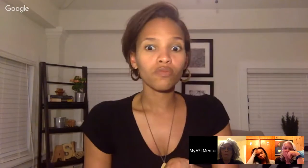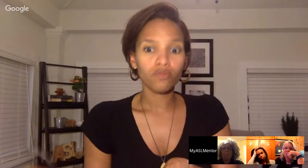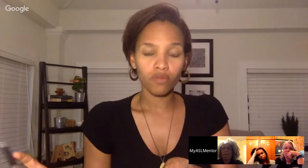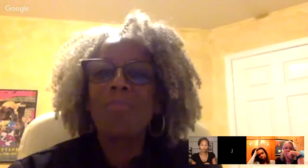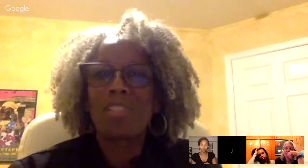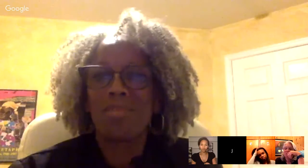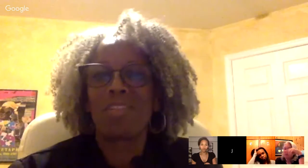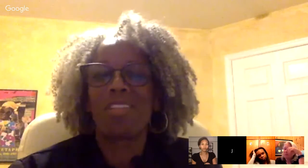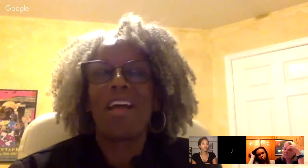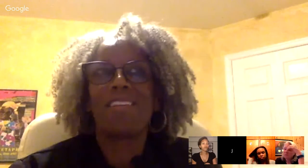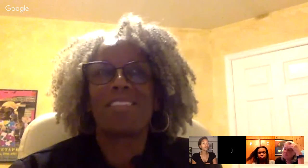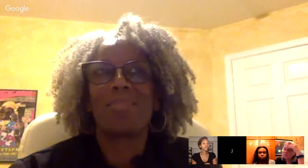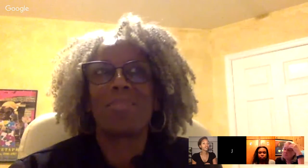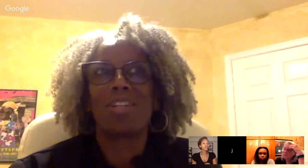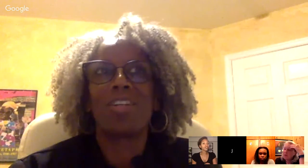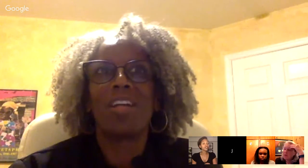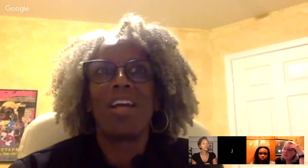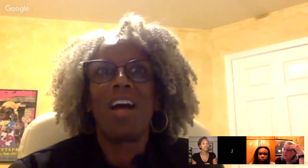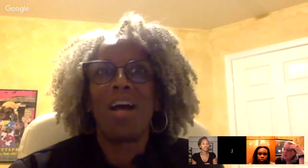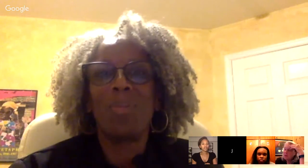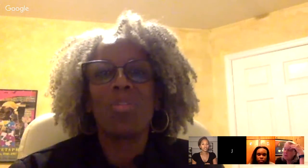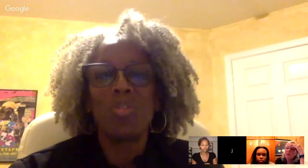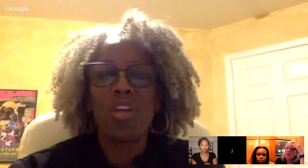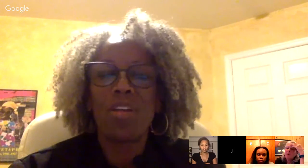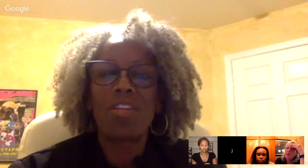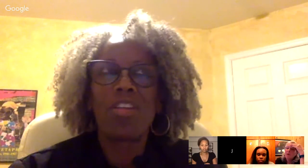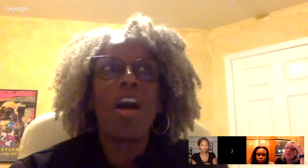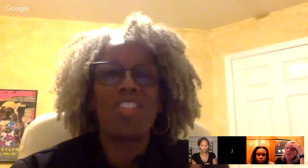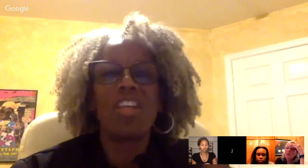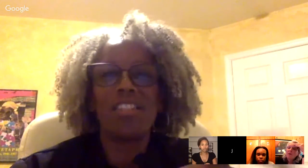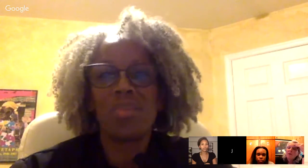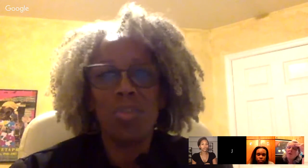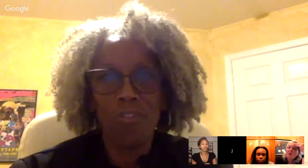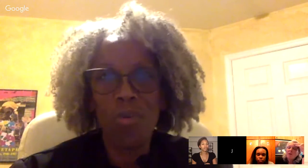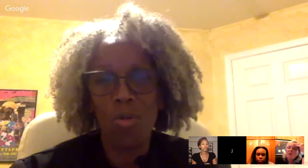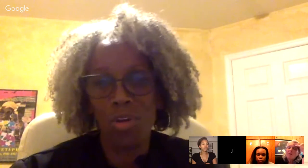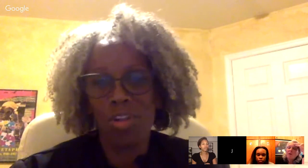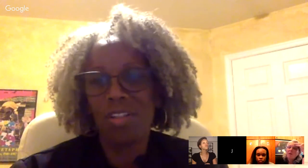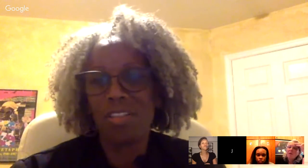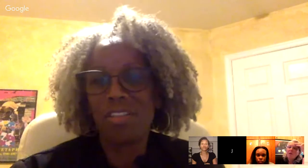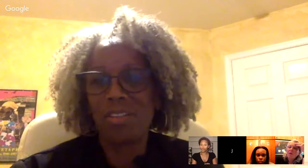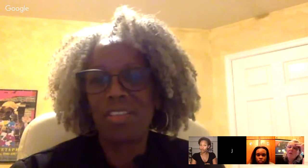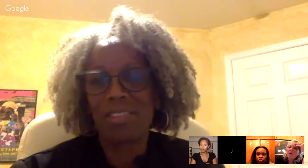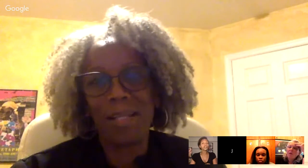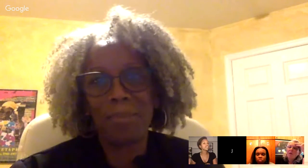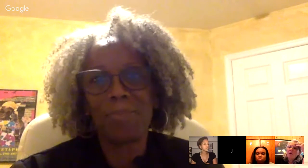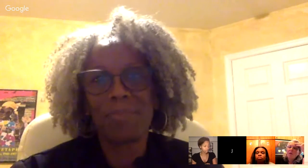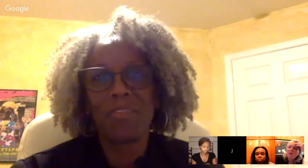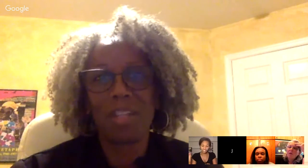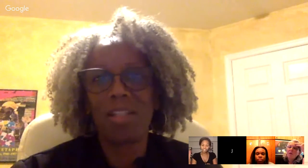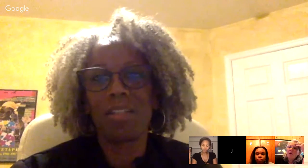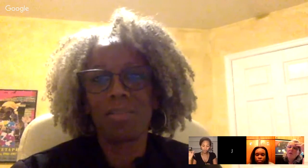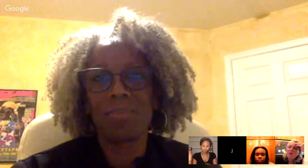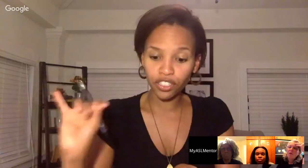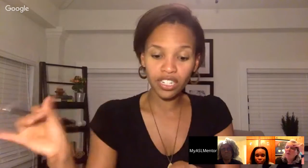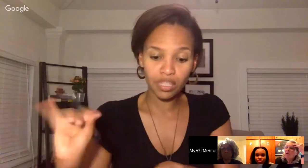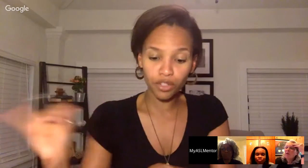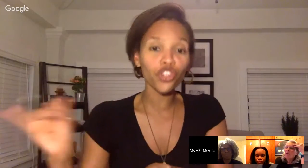Mine was kind of similar. You don't have a chance to move forward. So it's the same. Similar. It is similar. It is similar. So